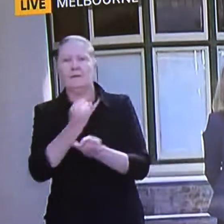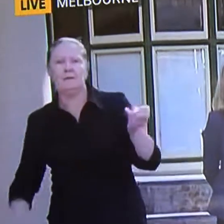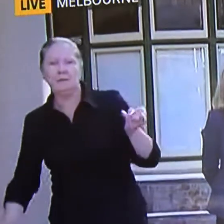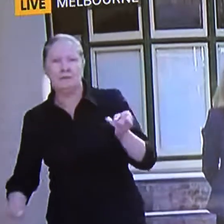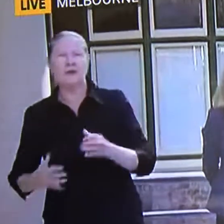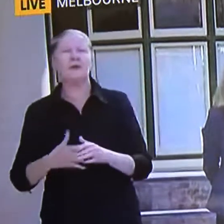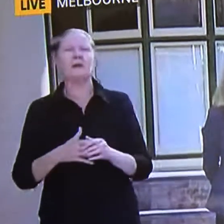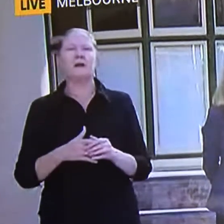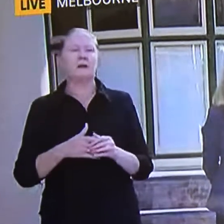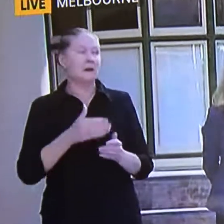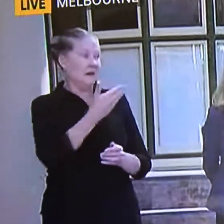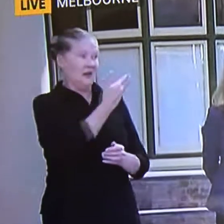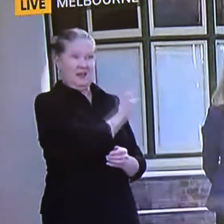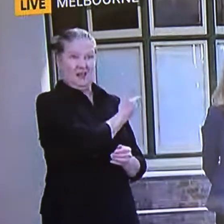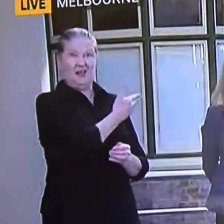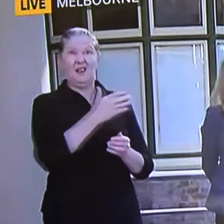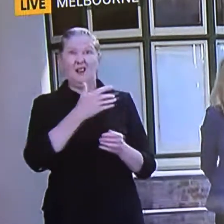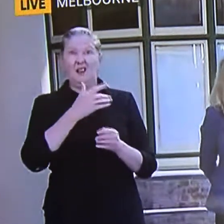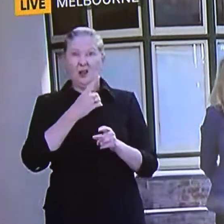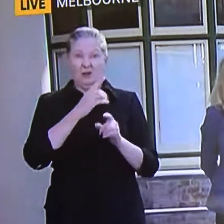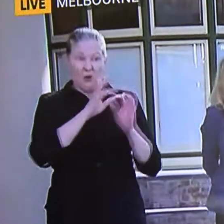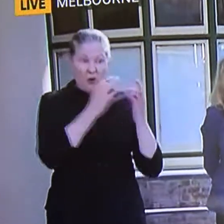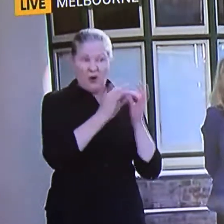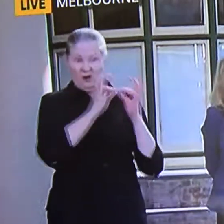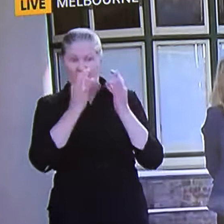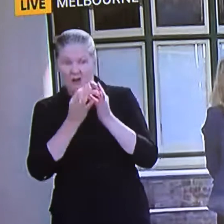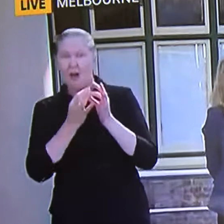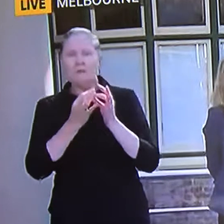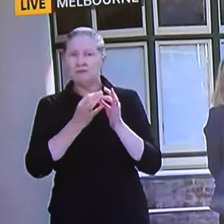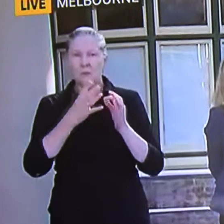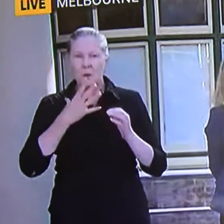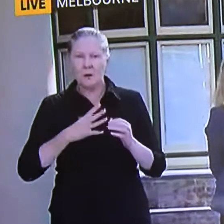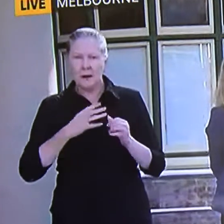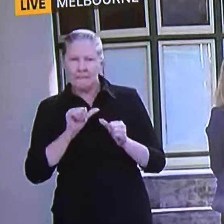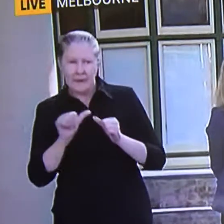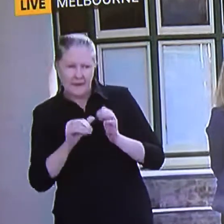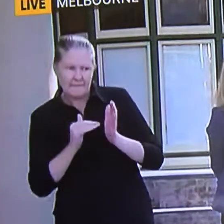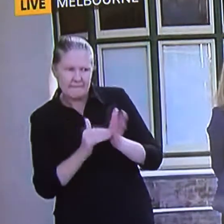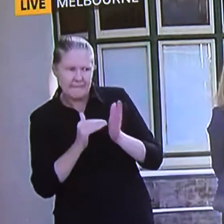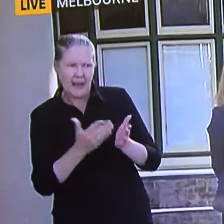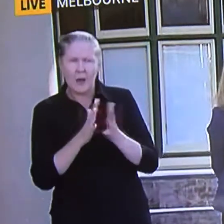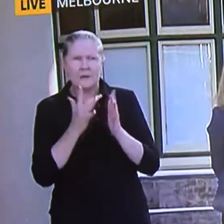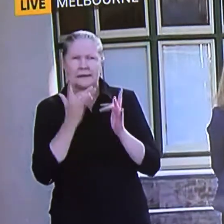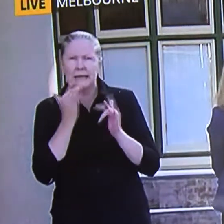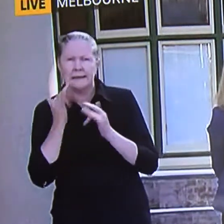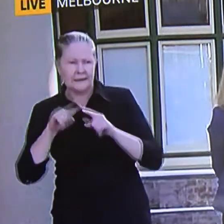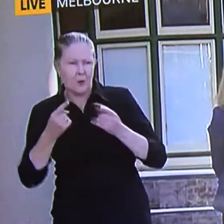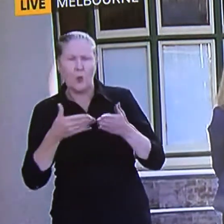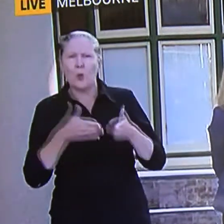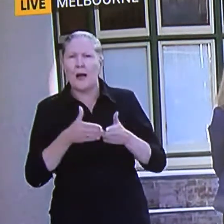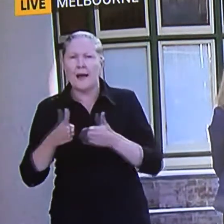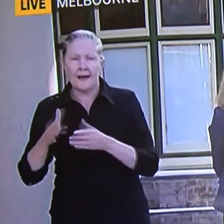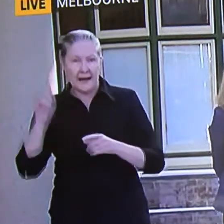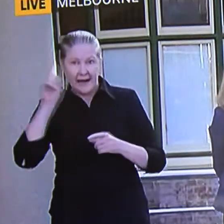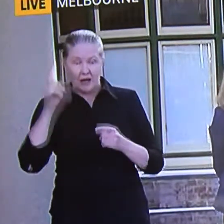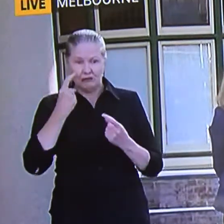and Prize is all about better treatment and testing those treatments. There are a range of treatments